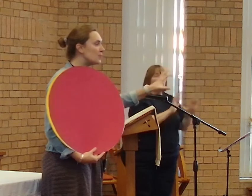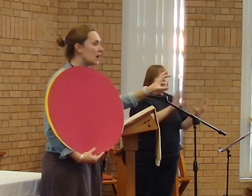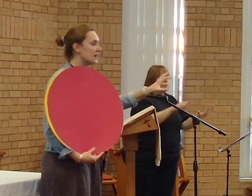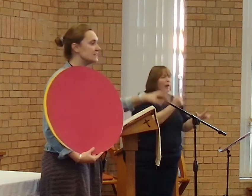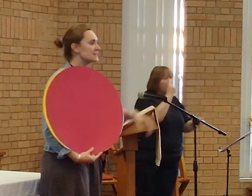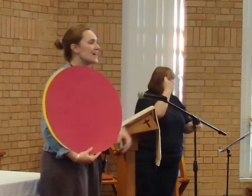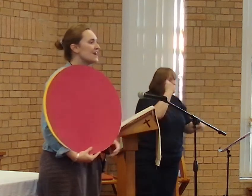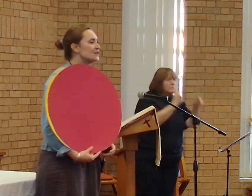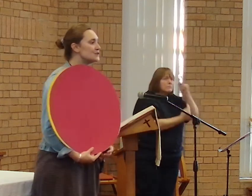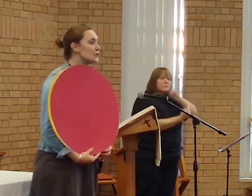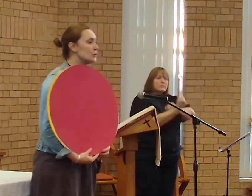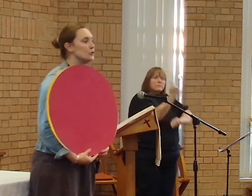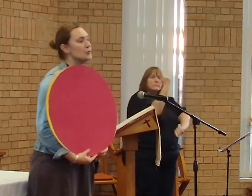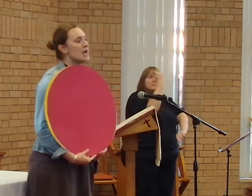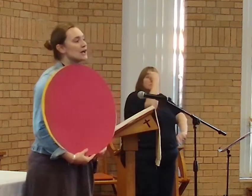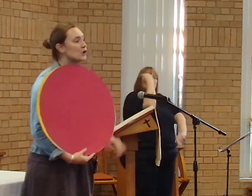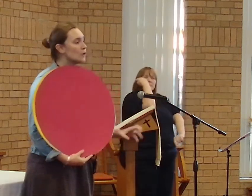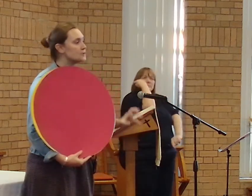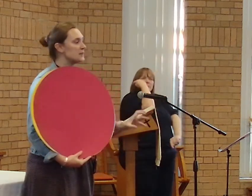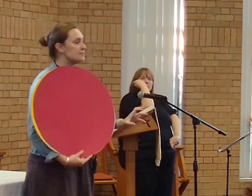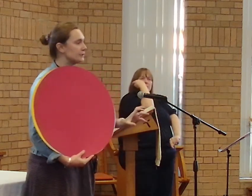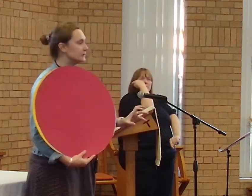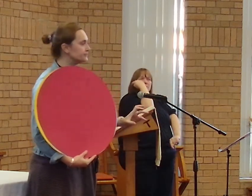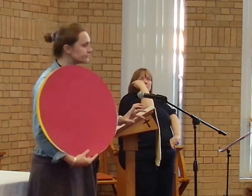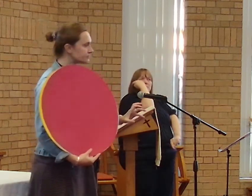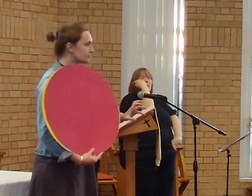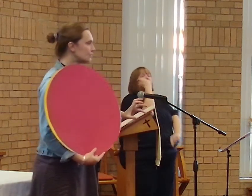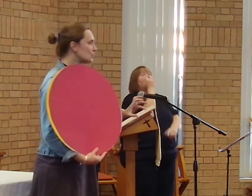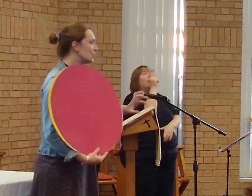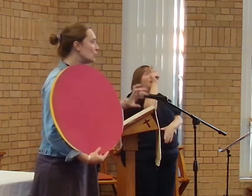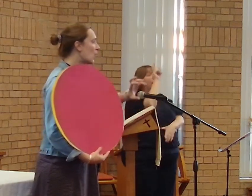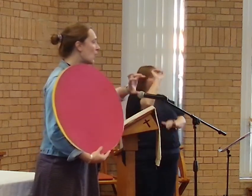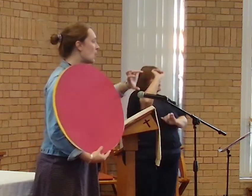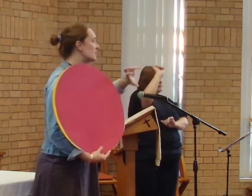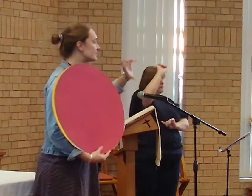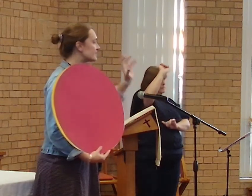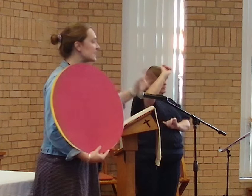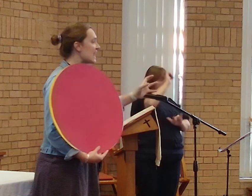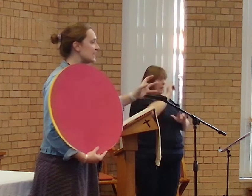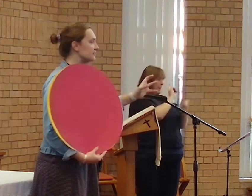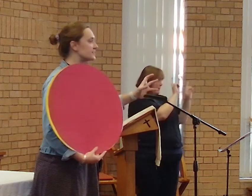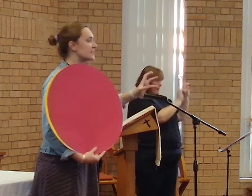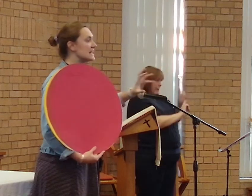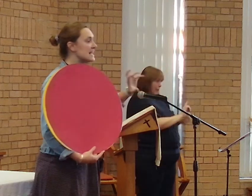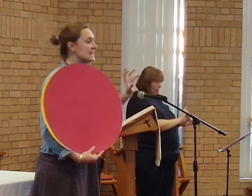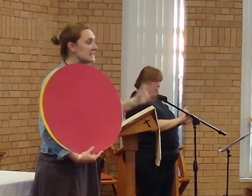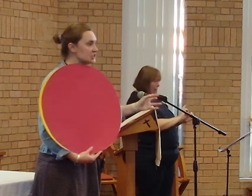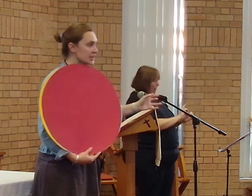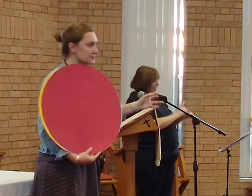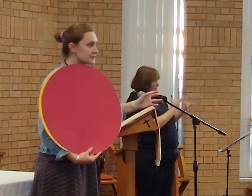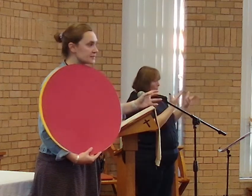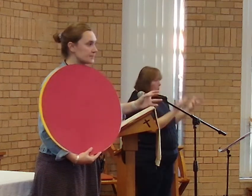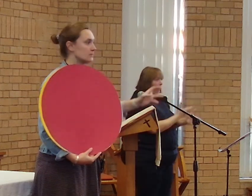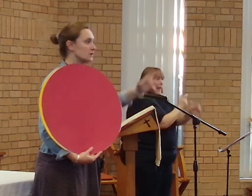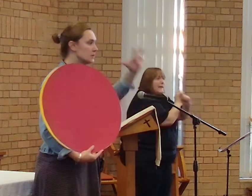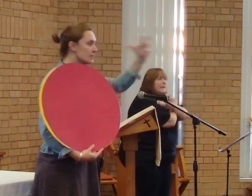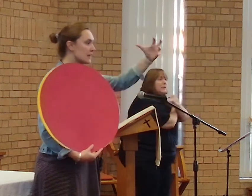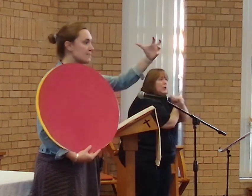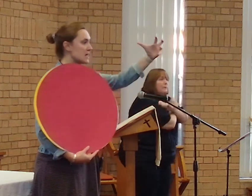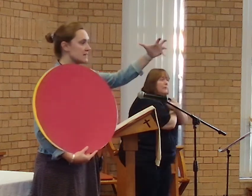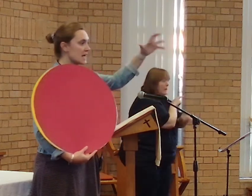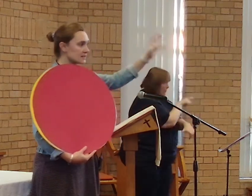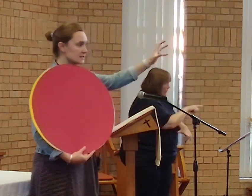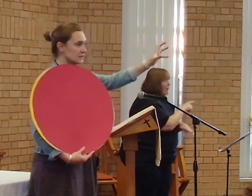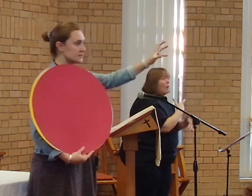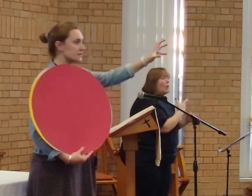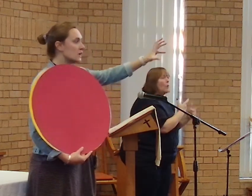in your mind to God's people who are slaves in Egypt. Can you remember that